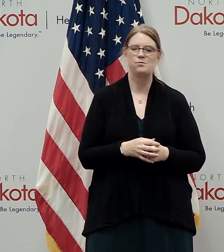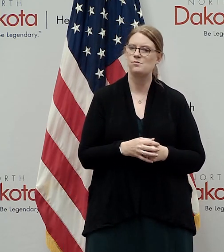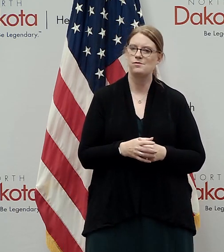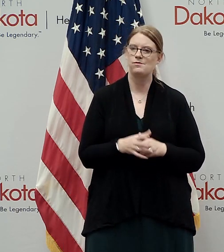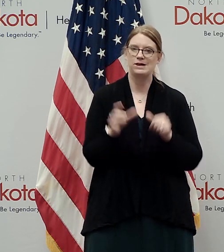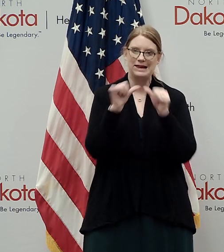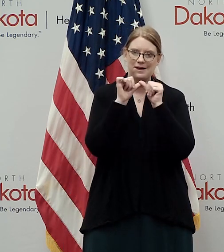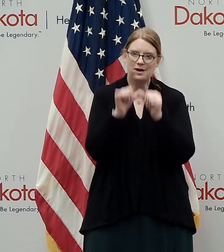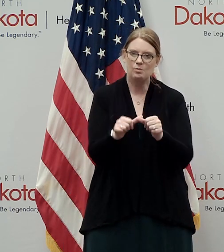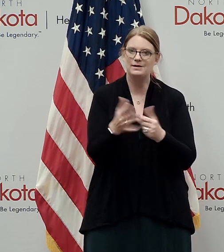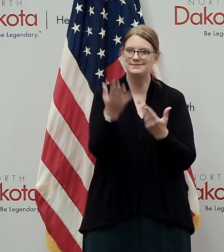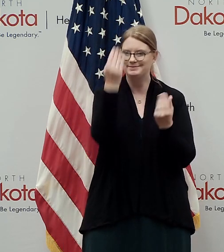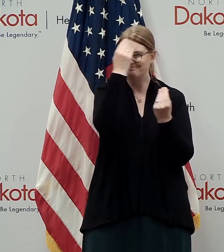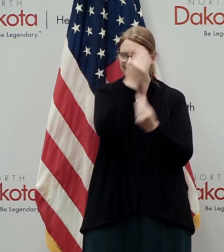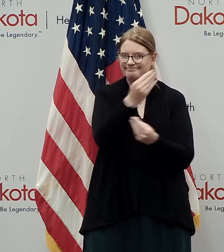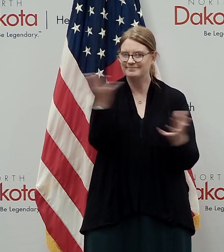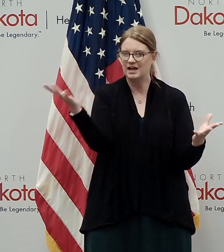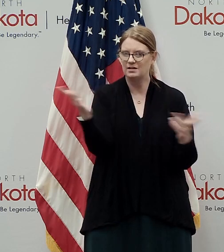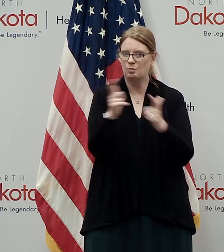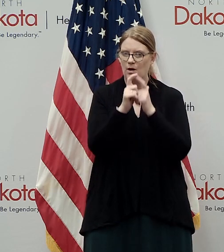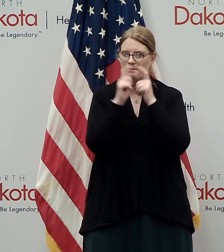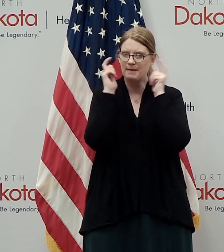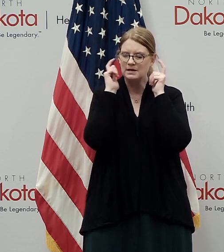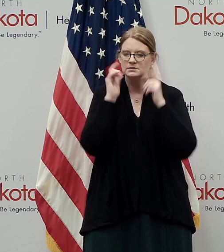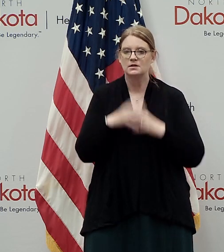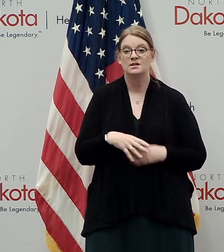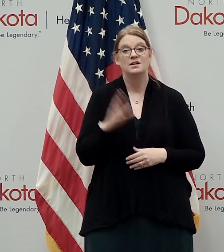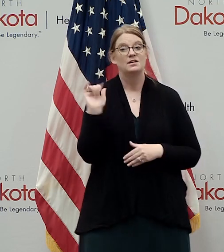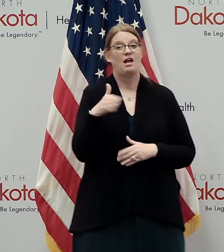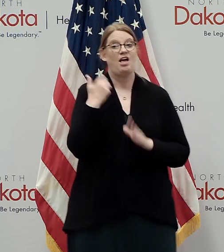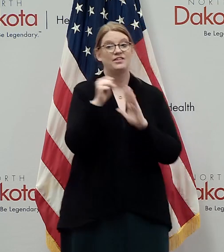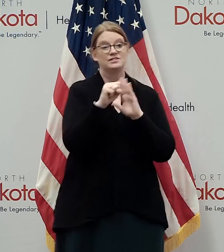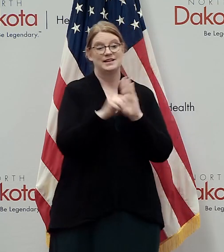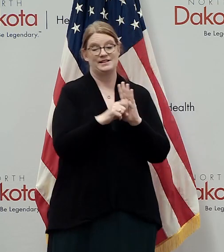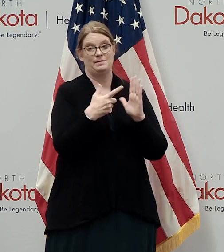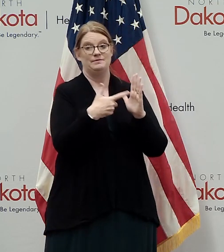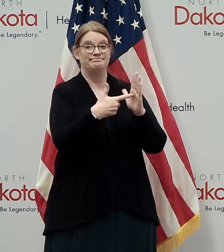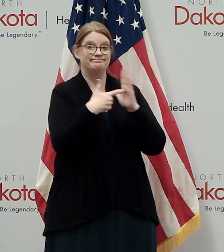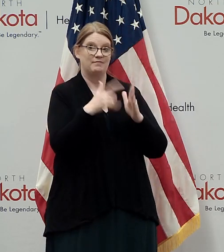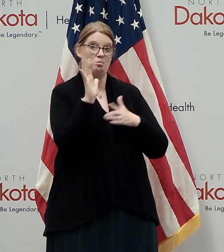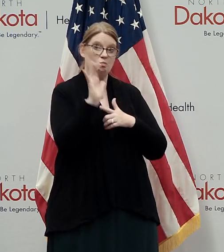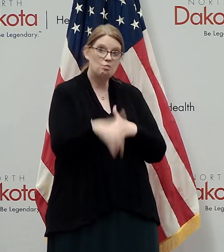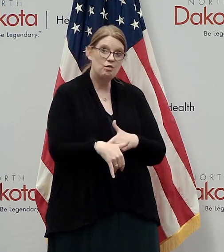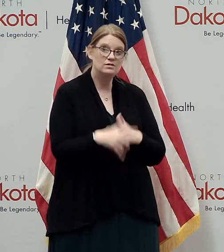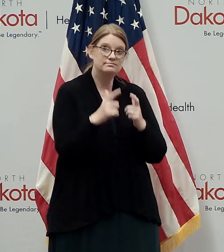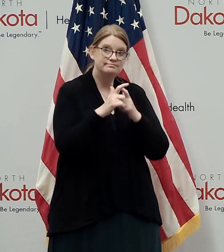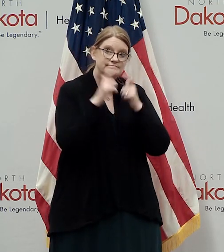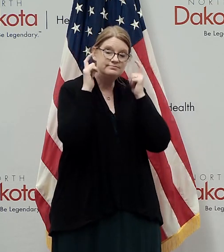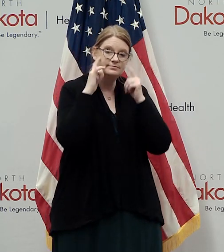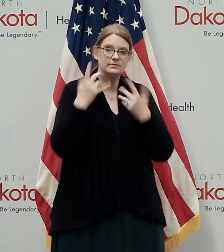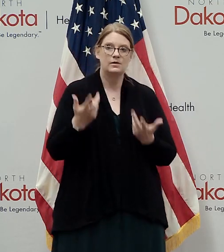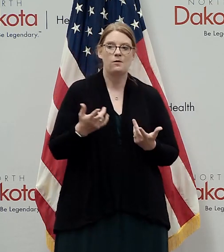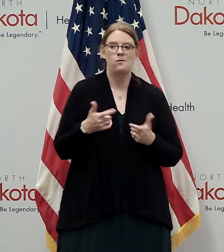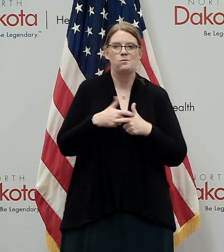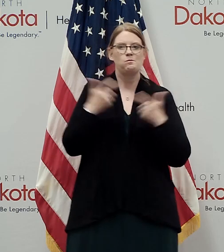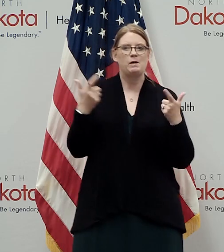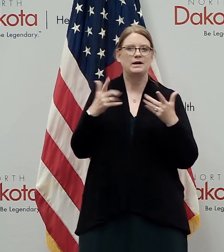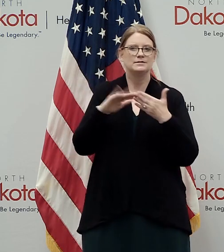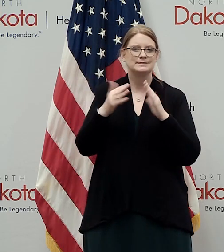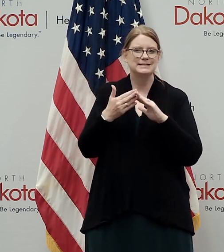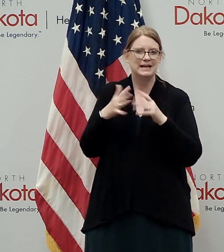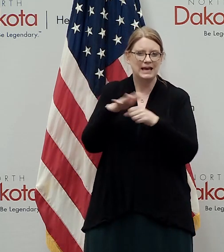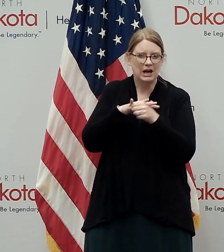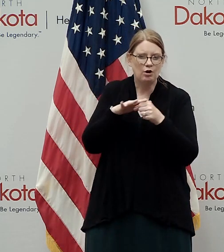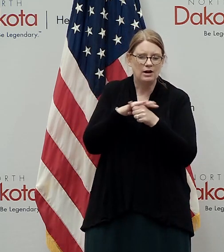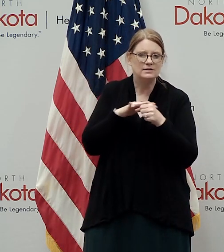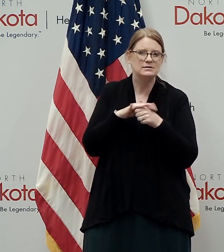continue to deliver that message. I know that other states have gone to it. Higher populations, bigger metro areas, more density,